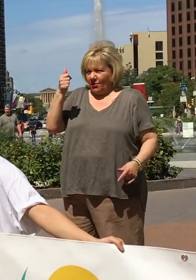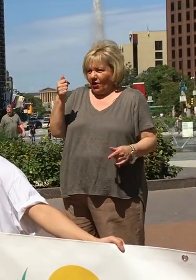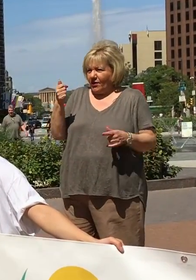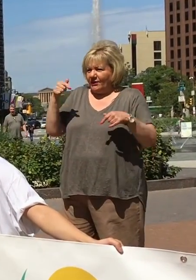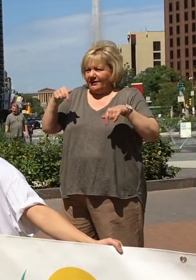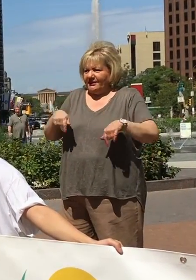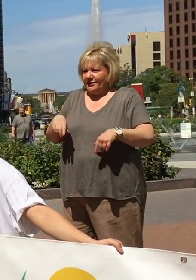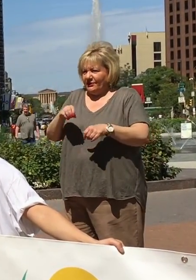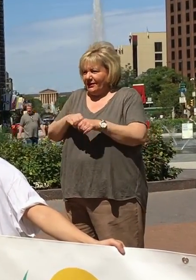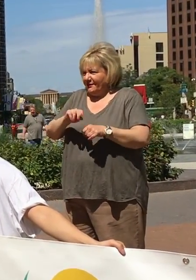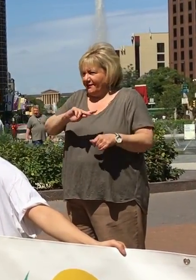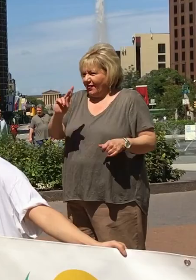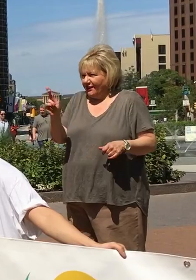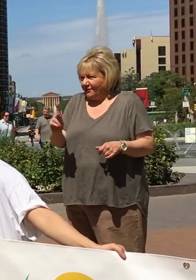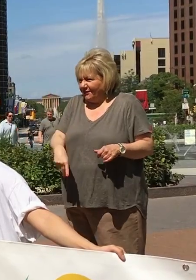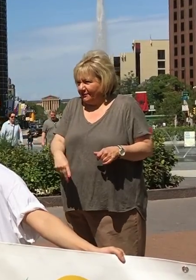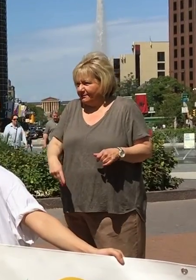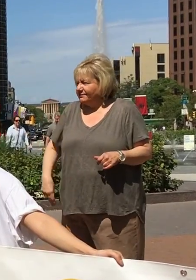So